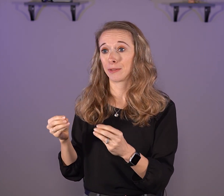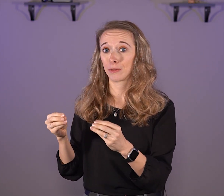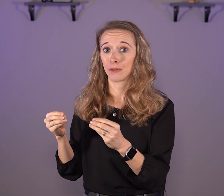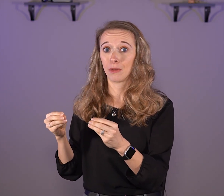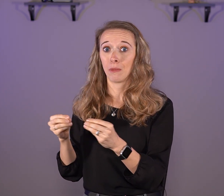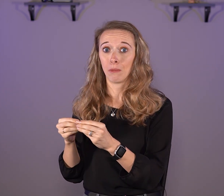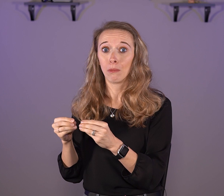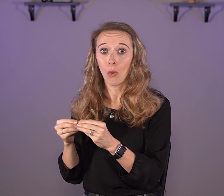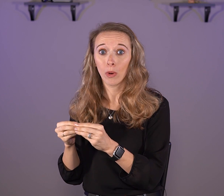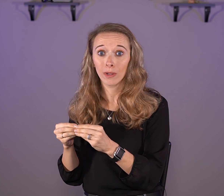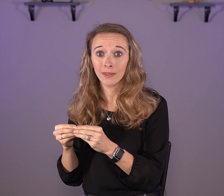There's more